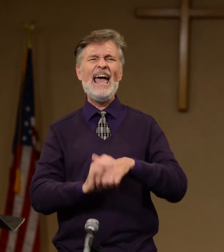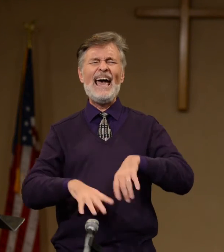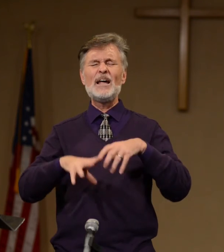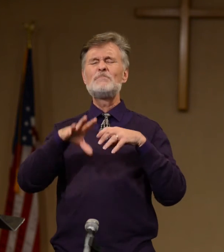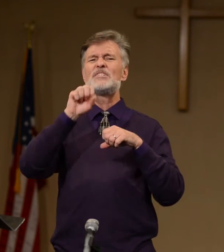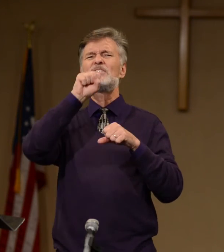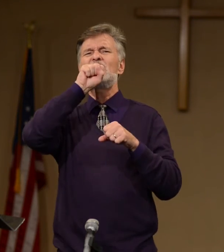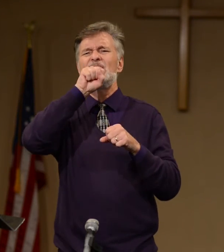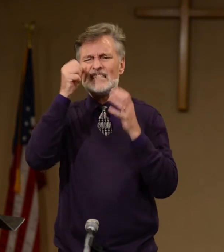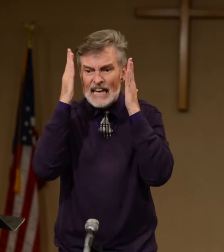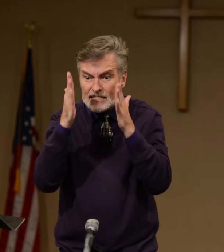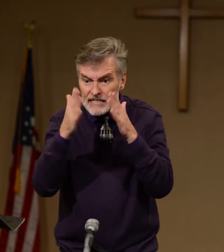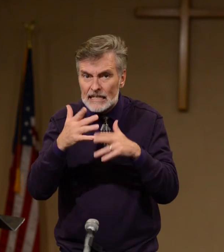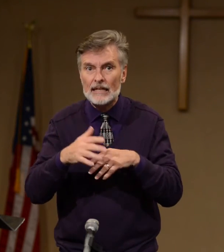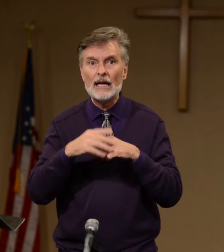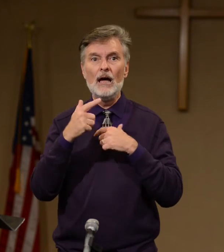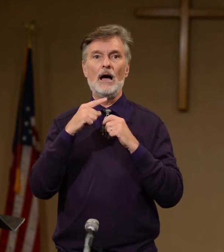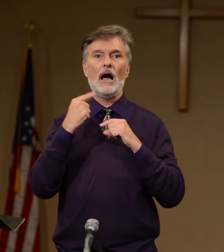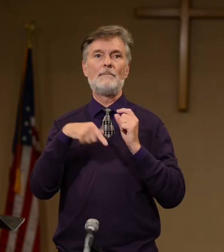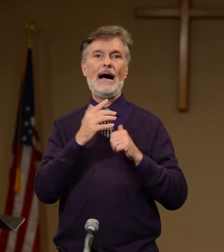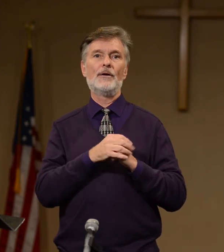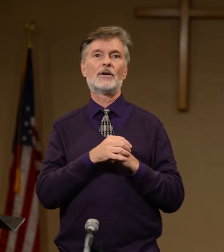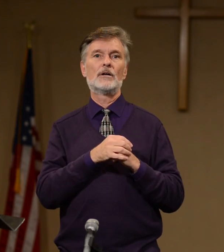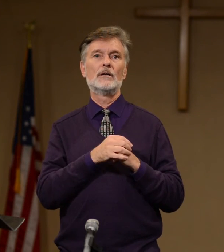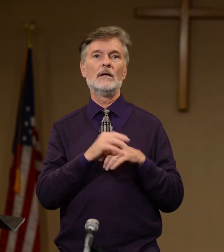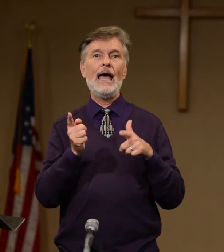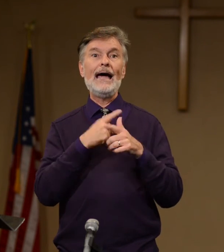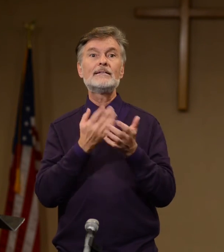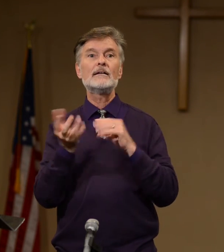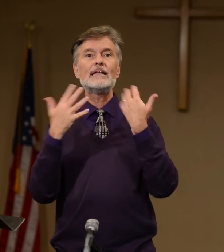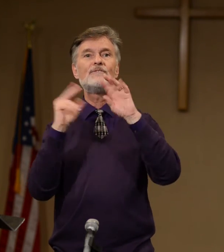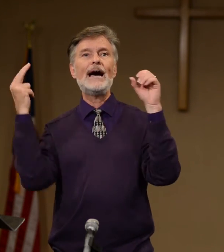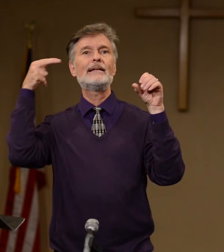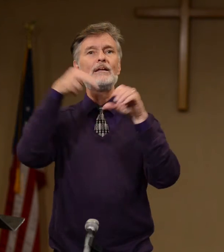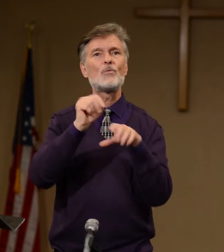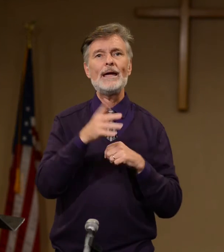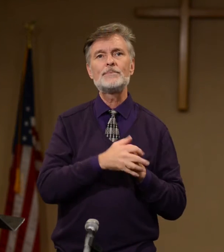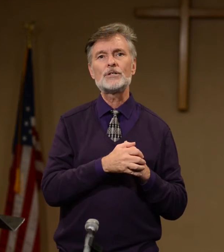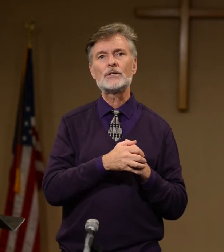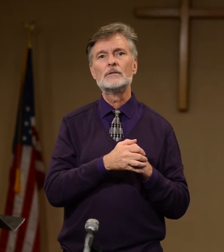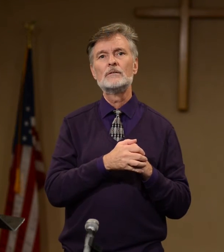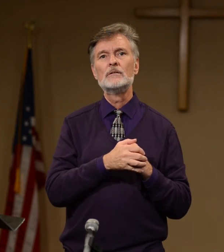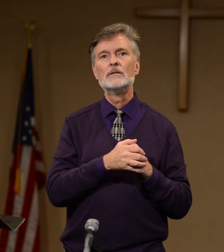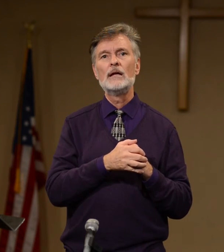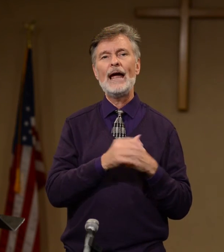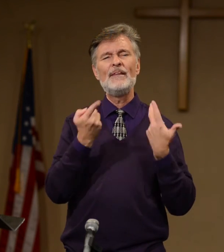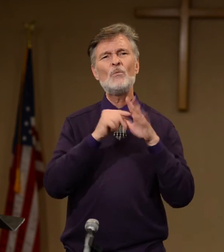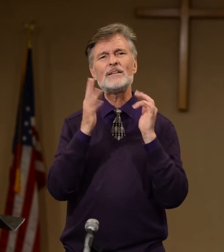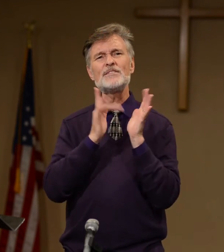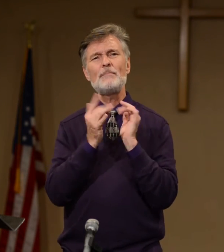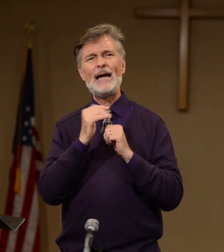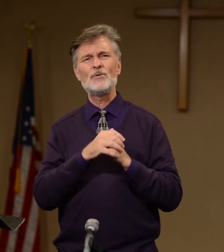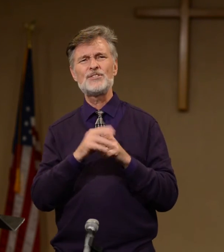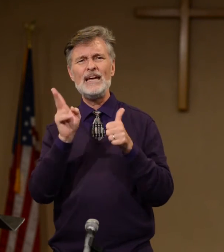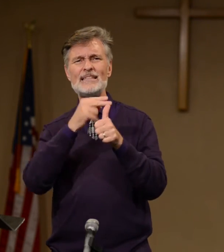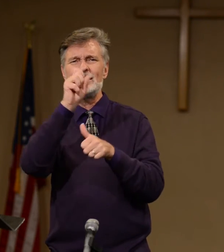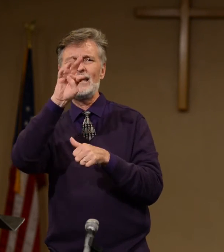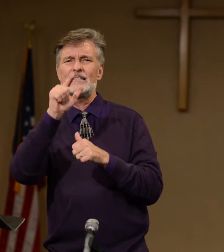and obsessing about her until he finally raped her. And then what does the Bible say in